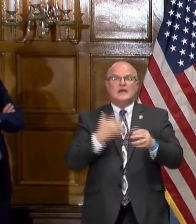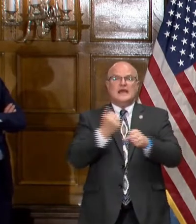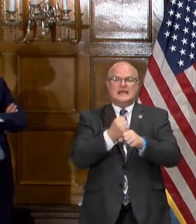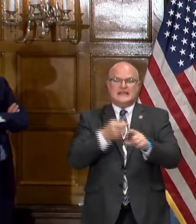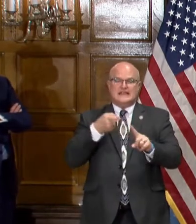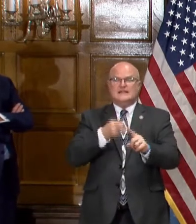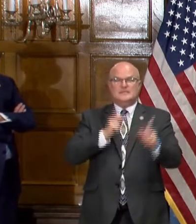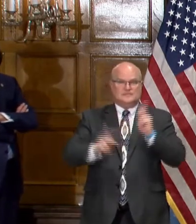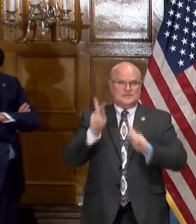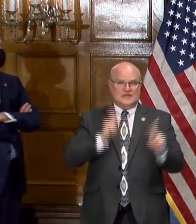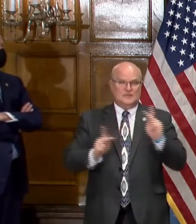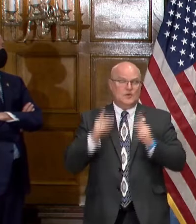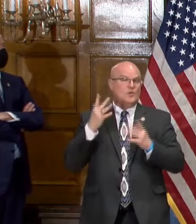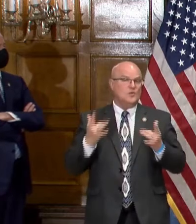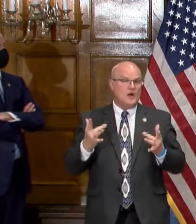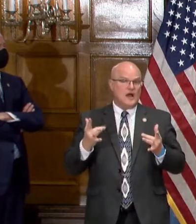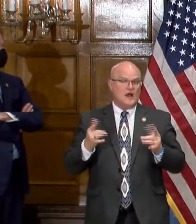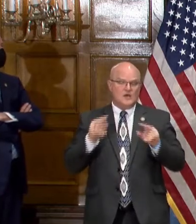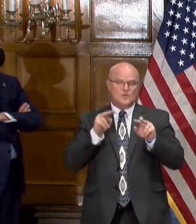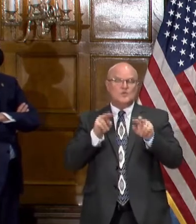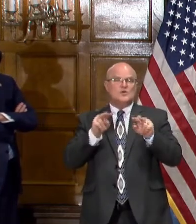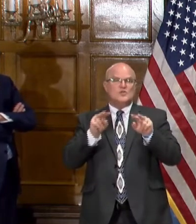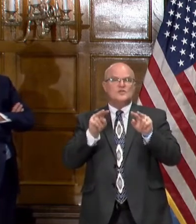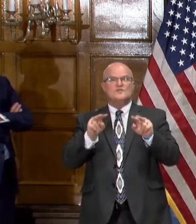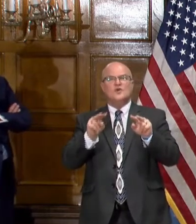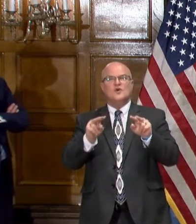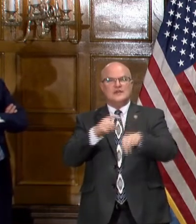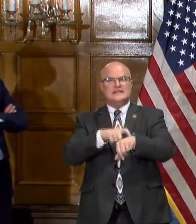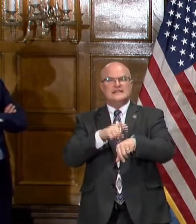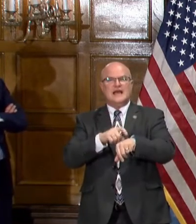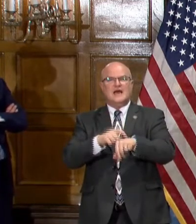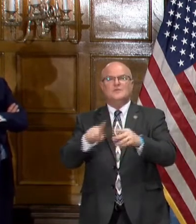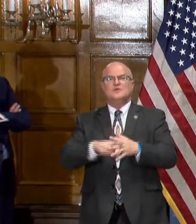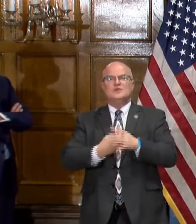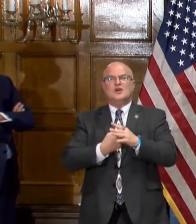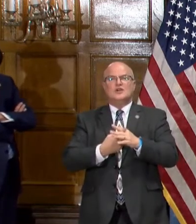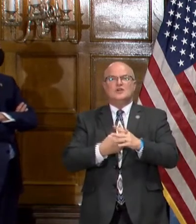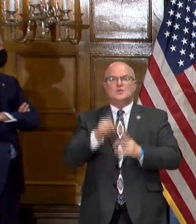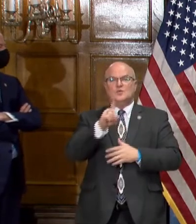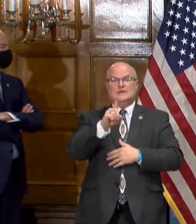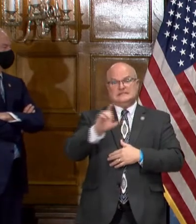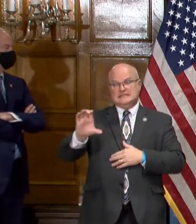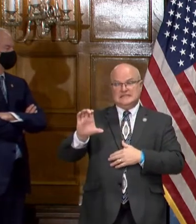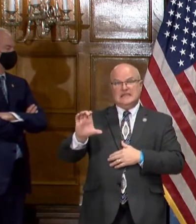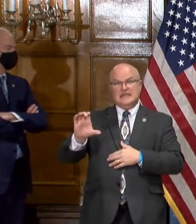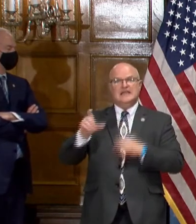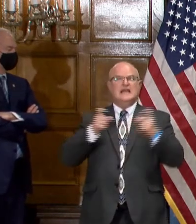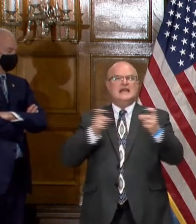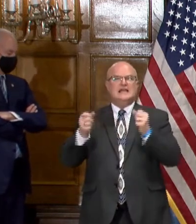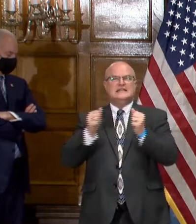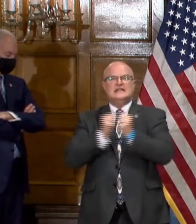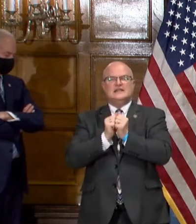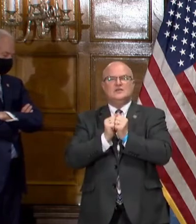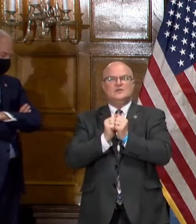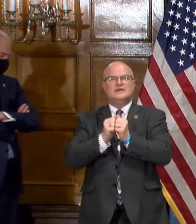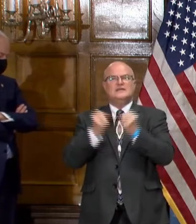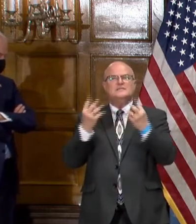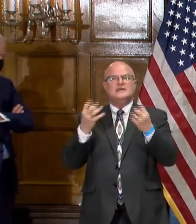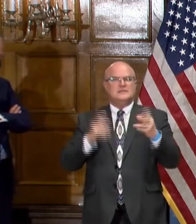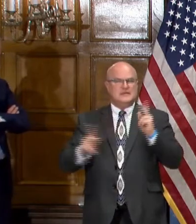this population. Because, when we look forward to the time when we're starting to get into the 1C population and we're dealing with comorbidities within